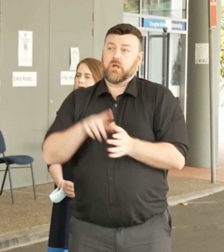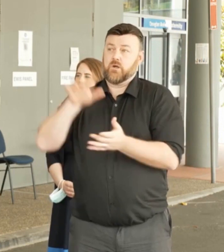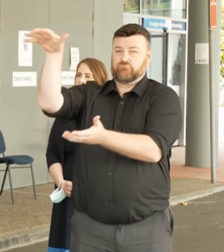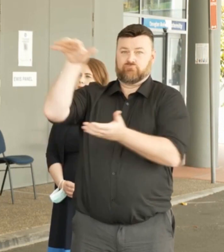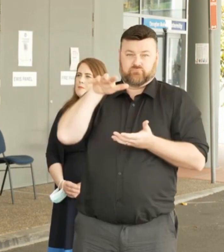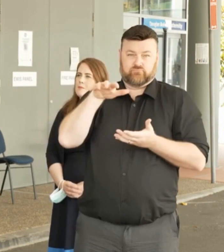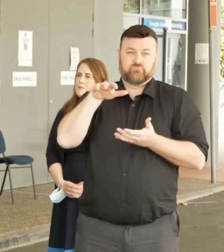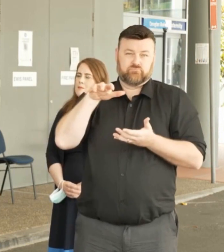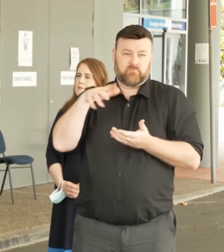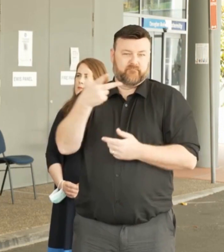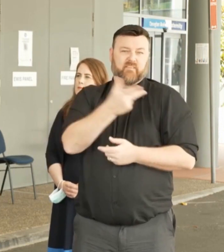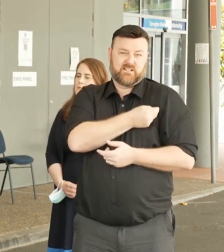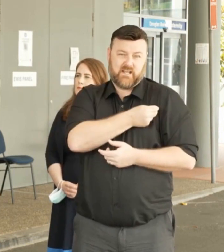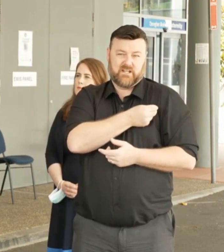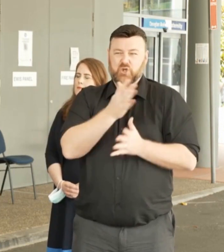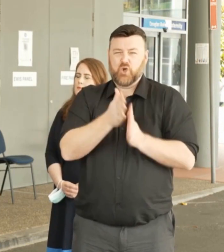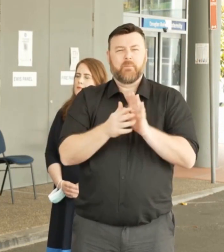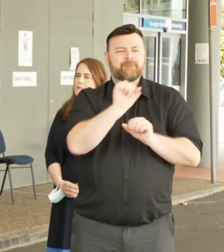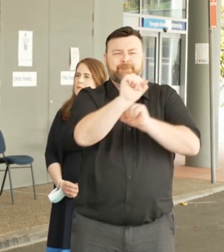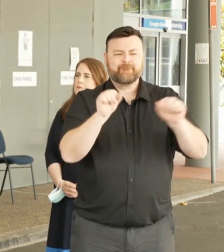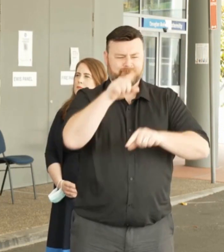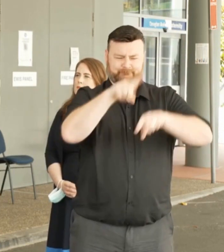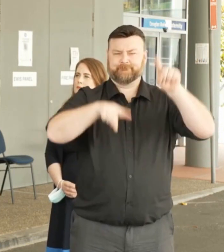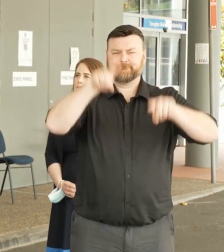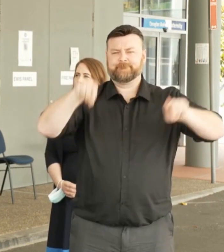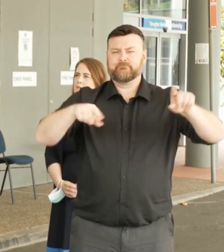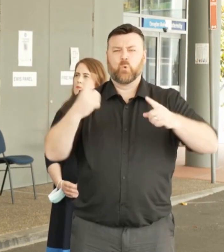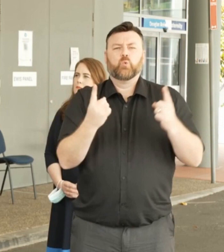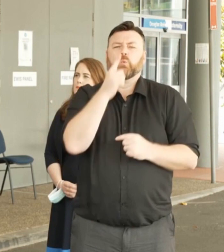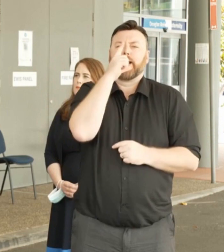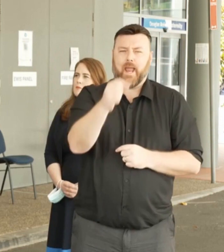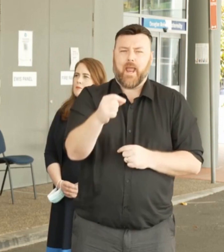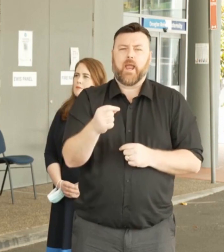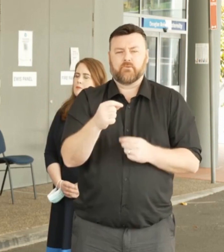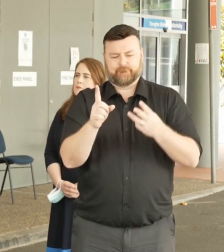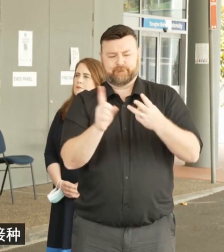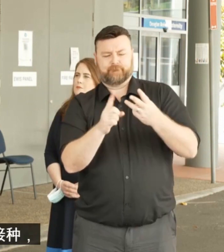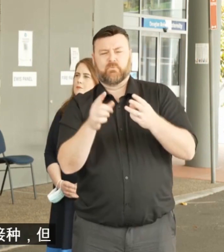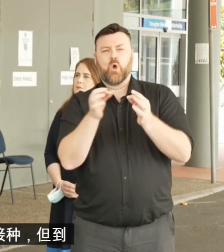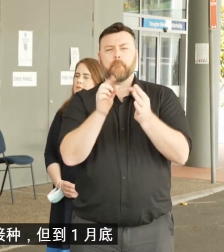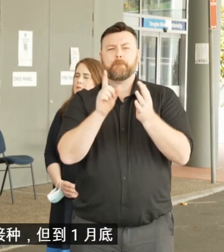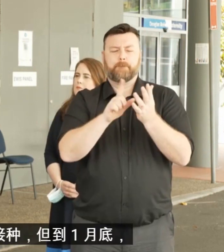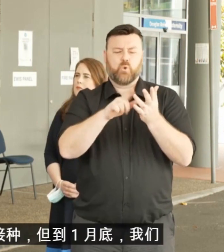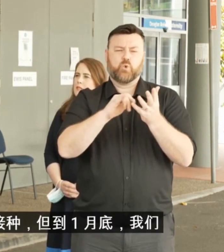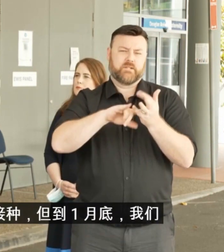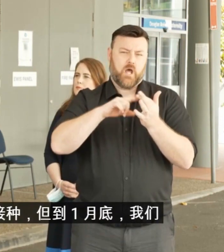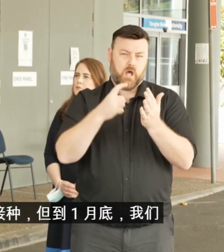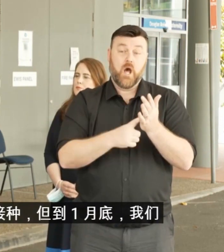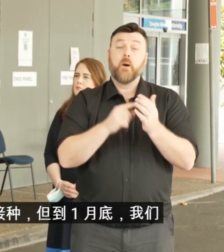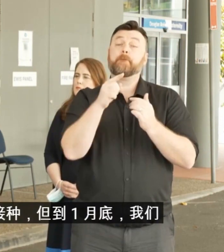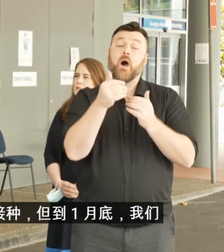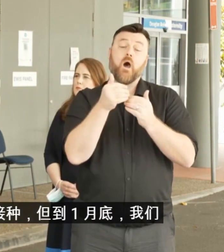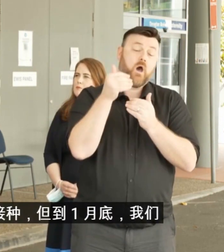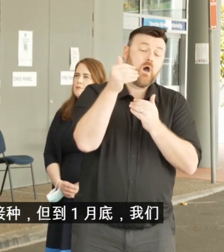is a different number of people who are eligible for boosters over the next few months. But by the end of January, we expect